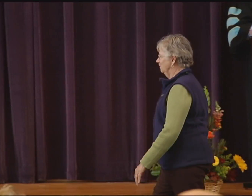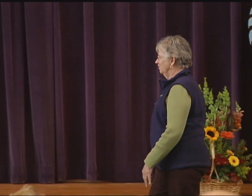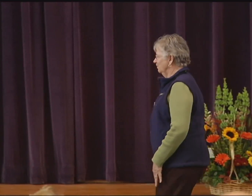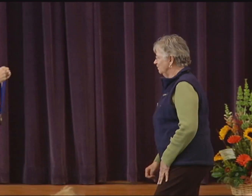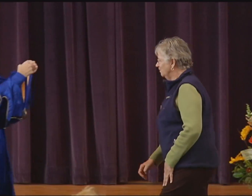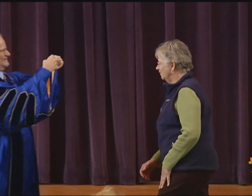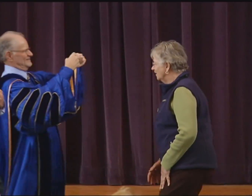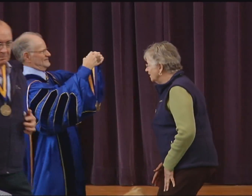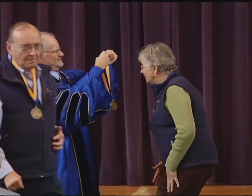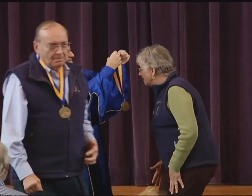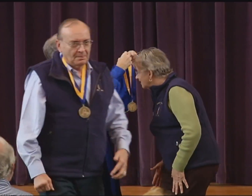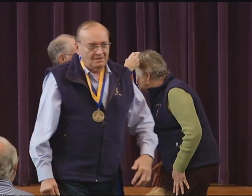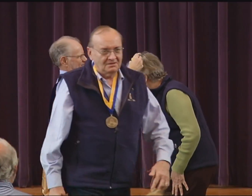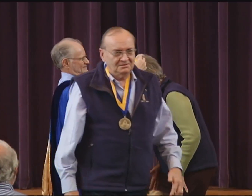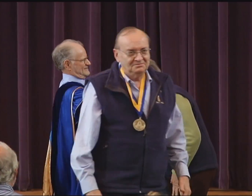Congratulations.